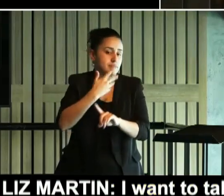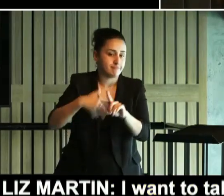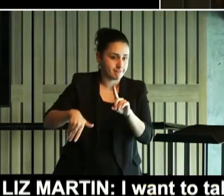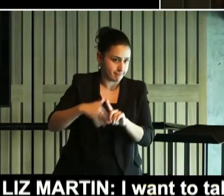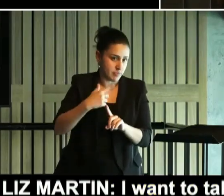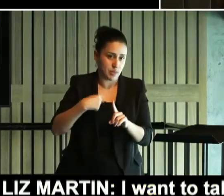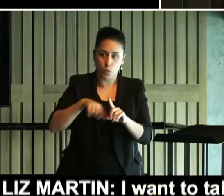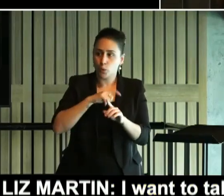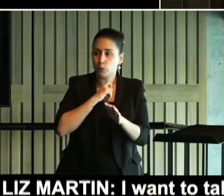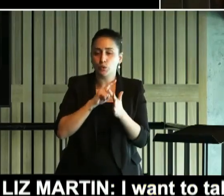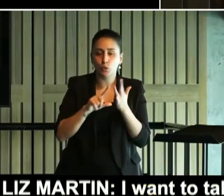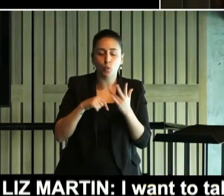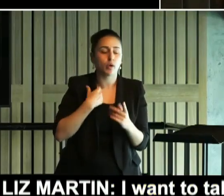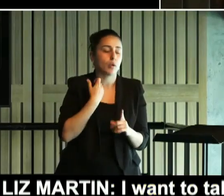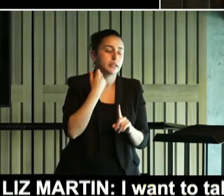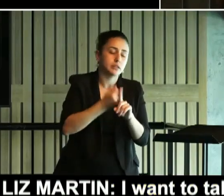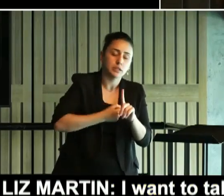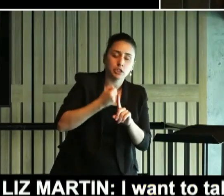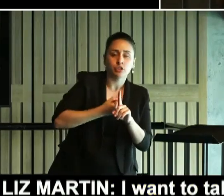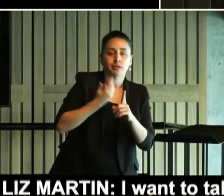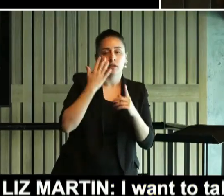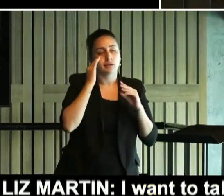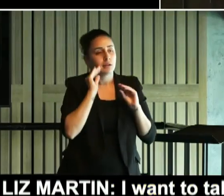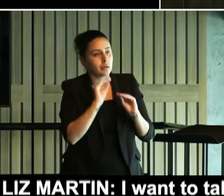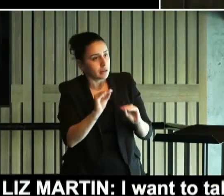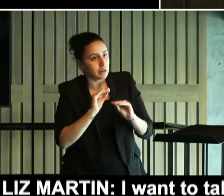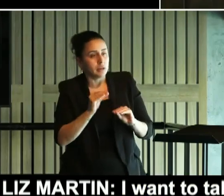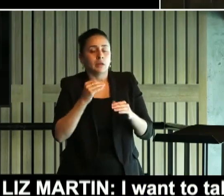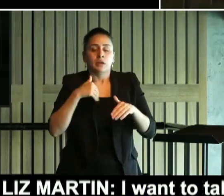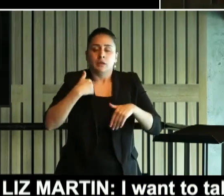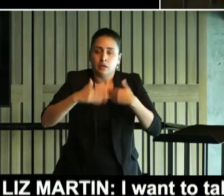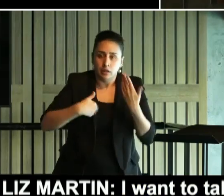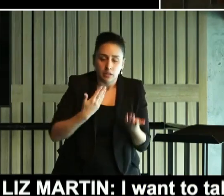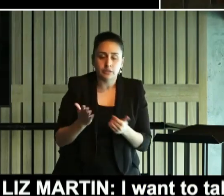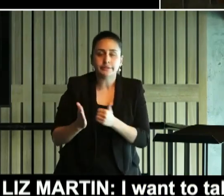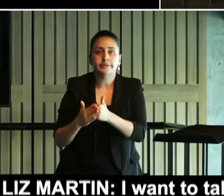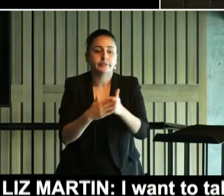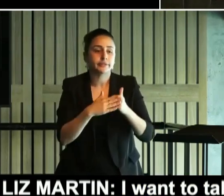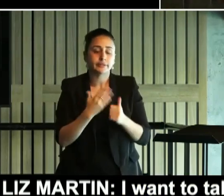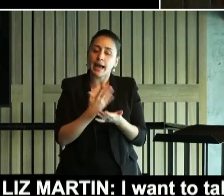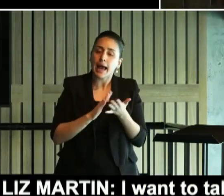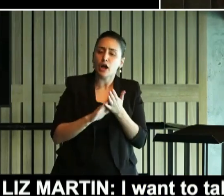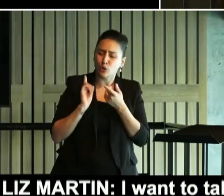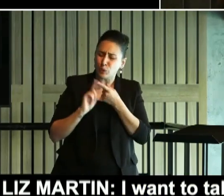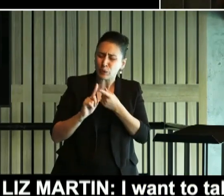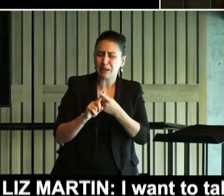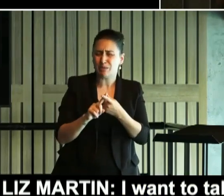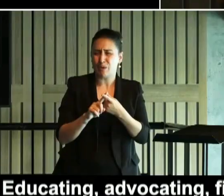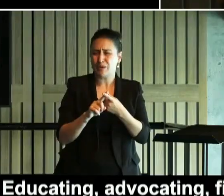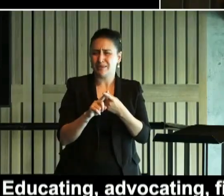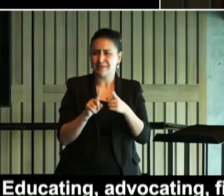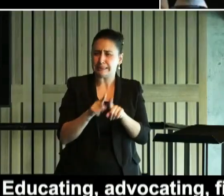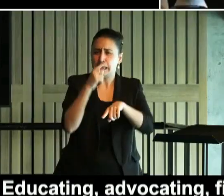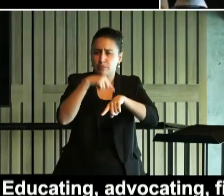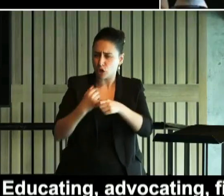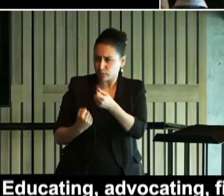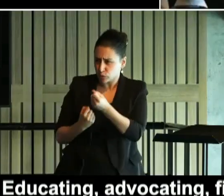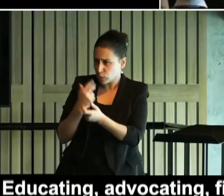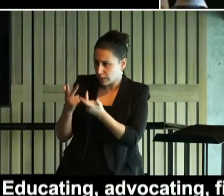the system. How do you sustain yourselves while supporting others and sharing responsibility?